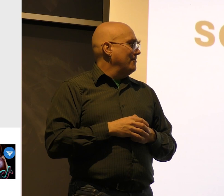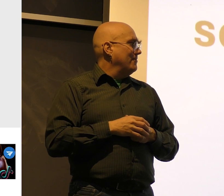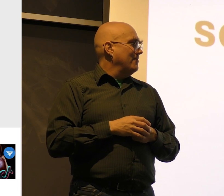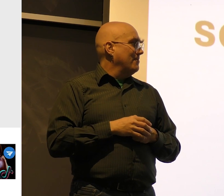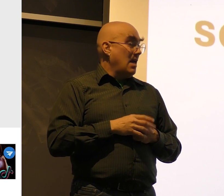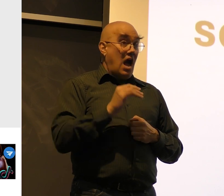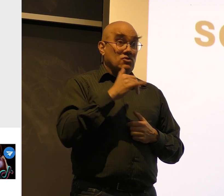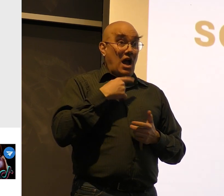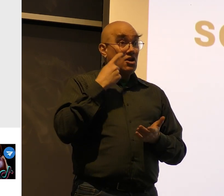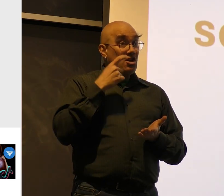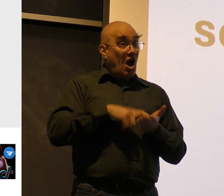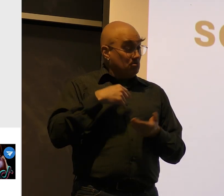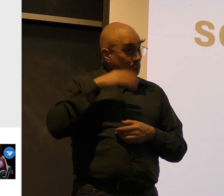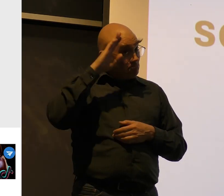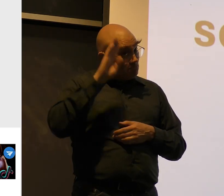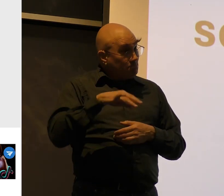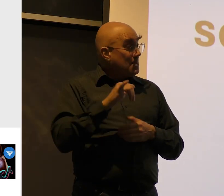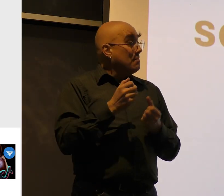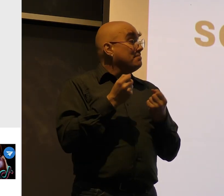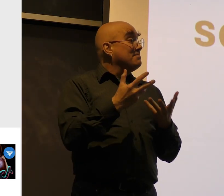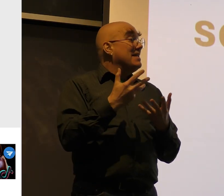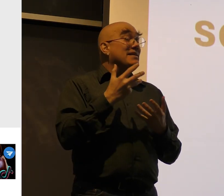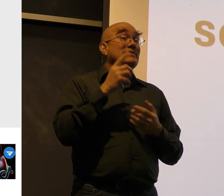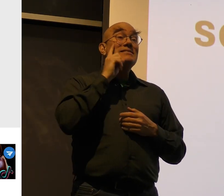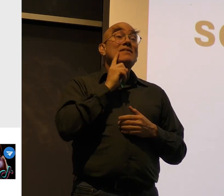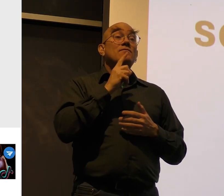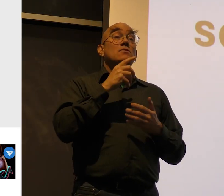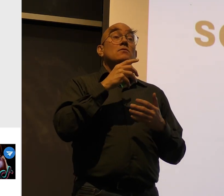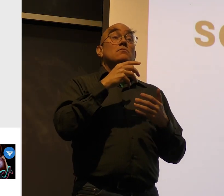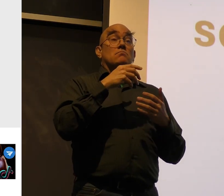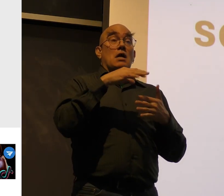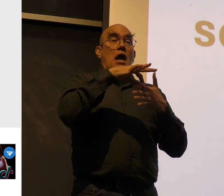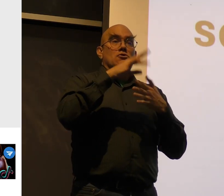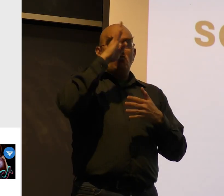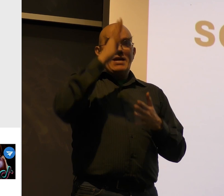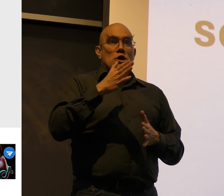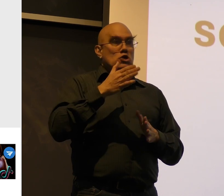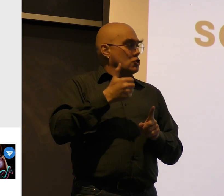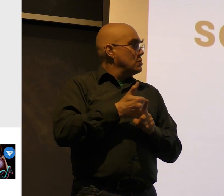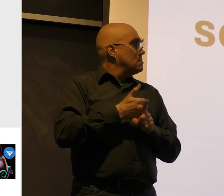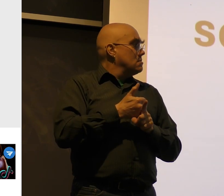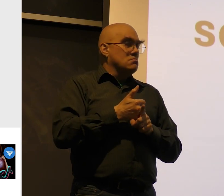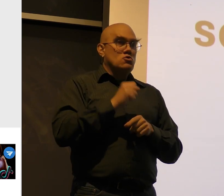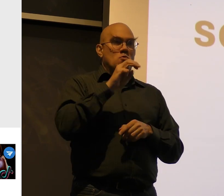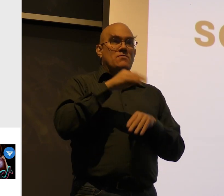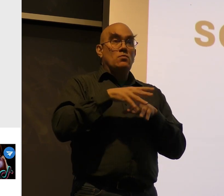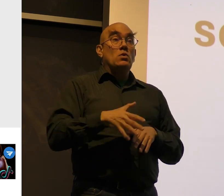social media, very important with their identities as being deaf. Now I know you've seen there's a lot of deaf content creators out there on